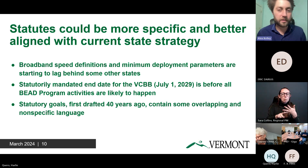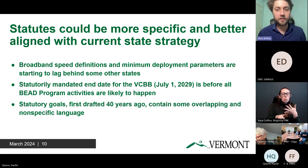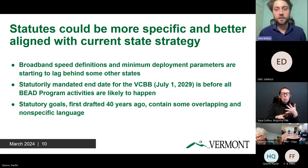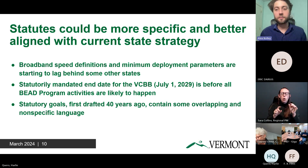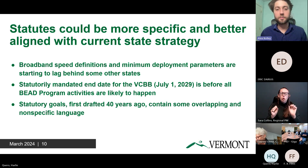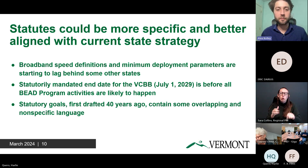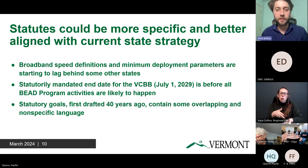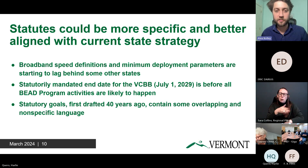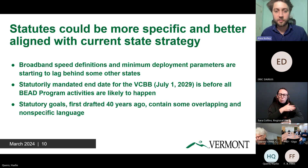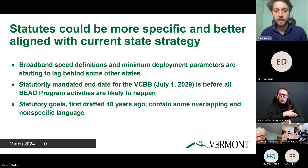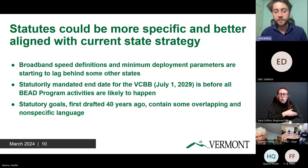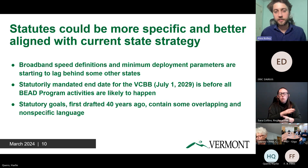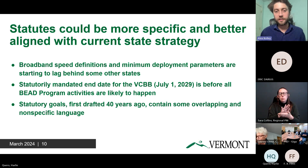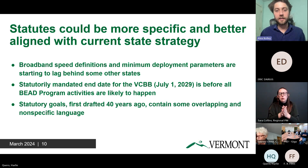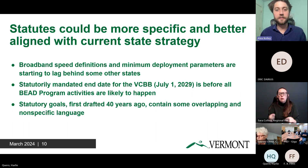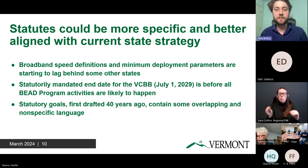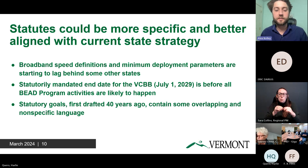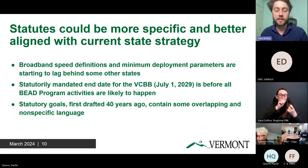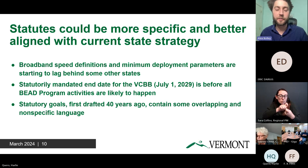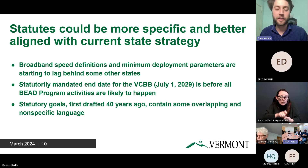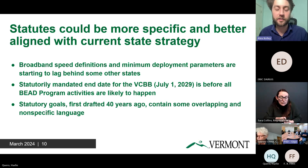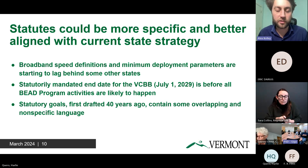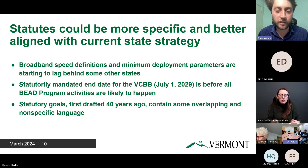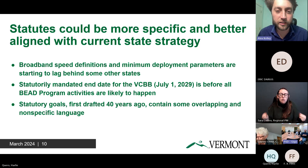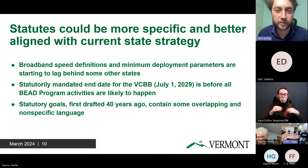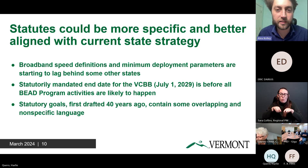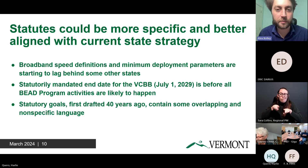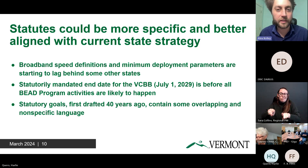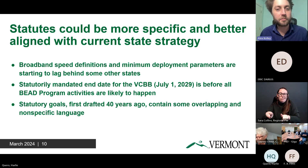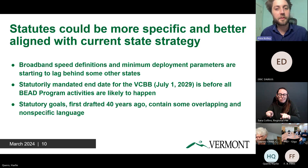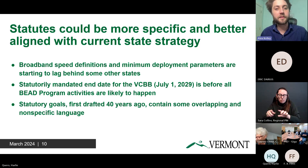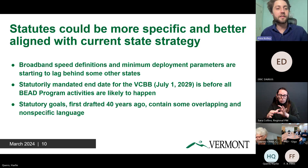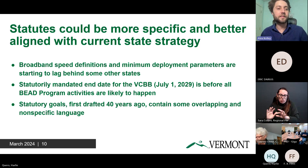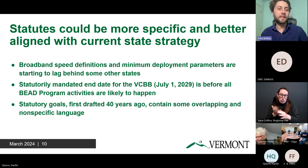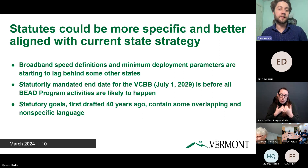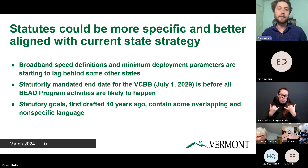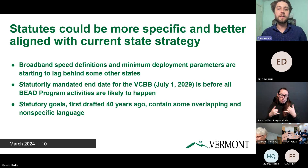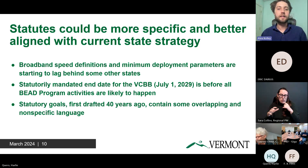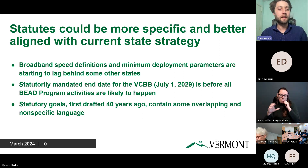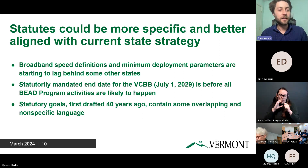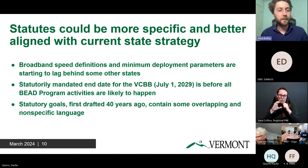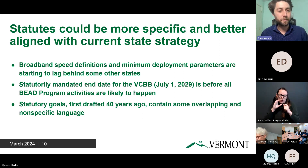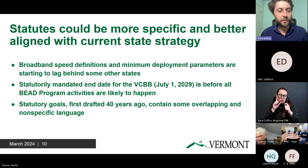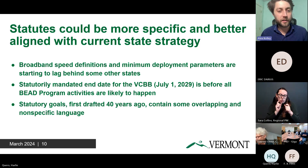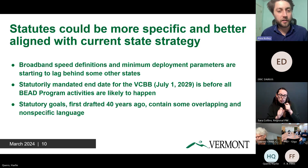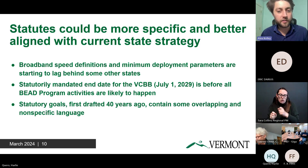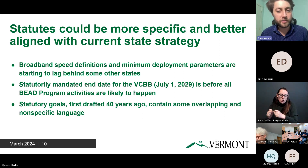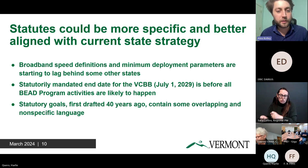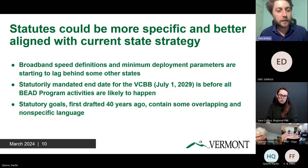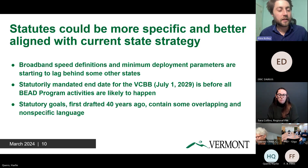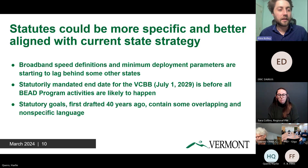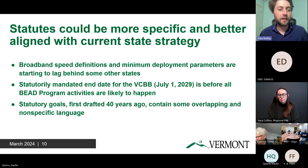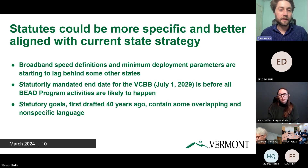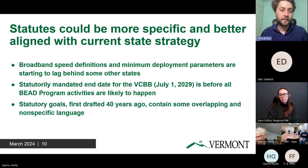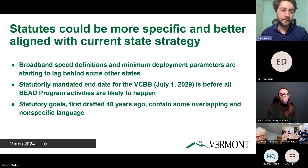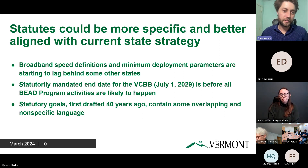aligned with the current broadband strategy and telecommunications strategies that are being implemented in the state.